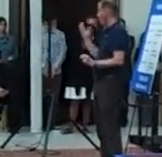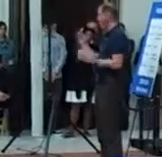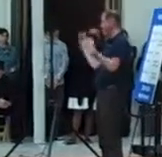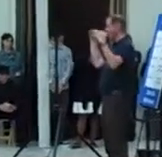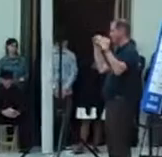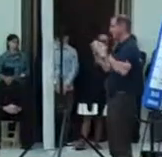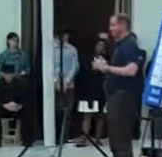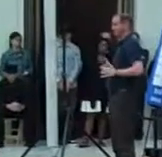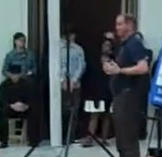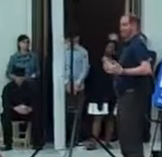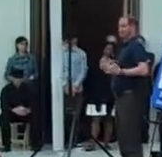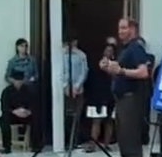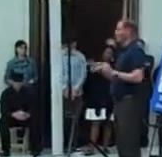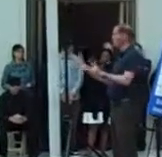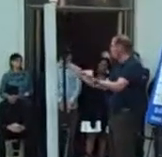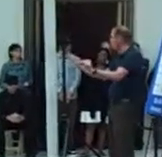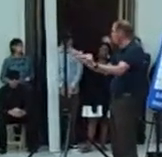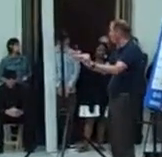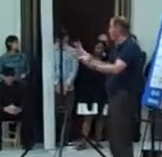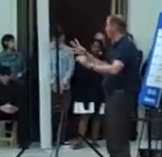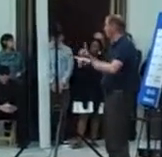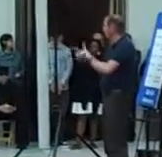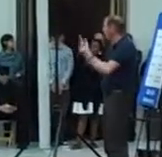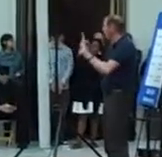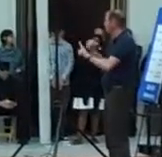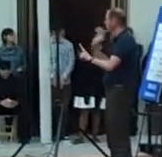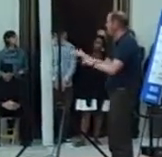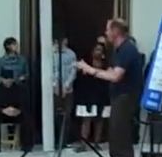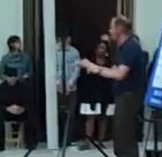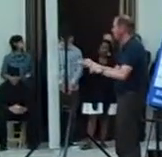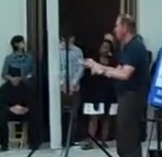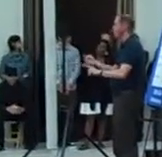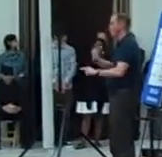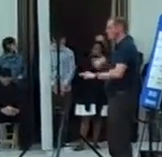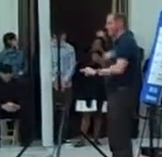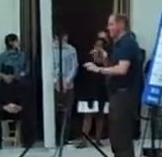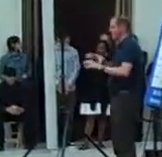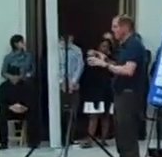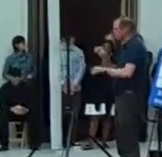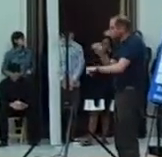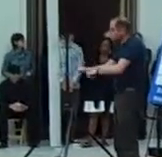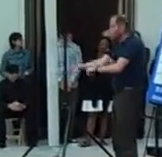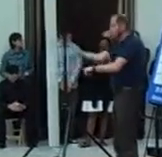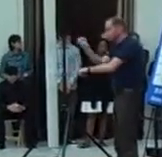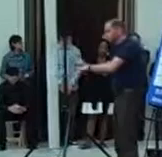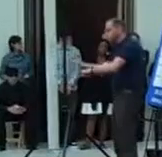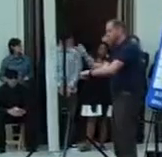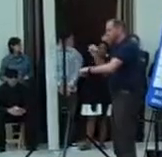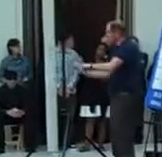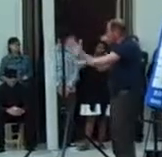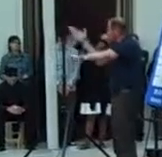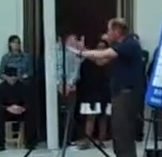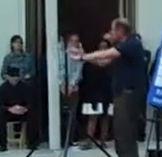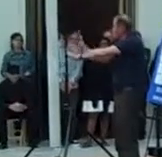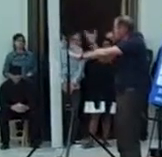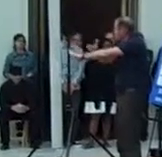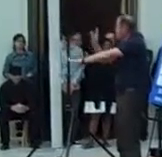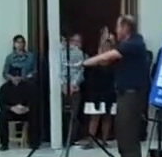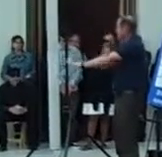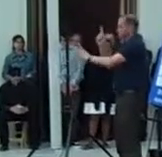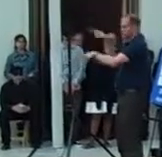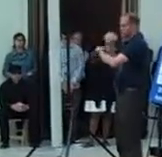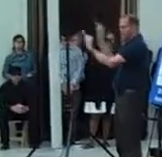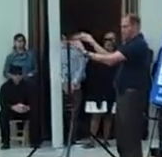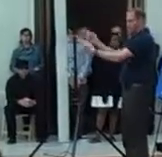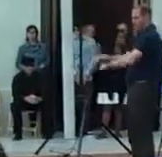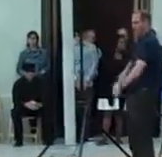I got here as a supervisor, we had a lot more work to do than I could have ever imagined. So when I had the privilege of serving on the